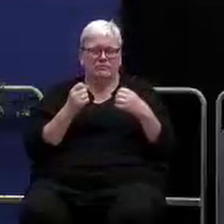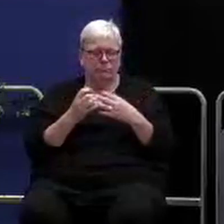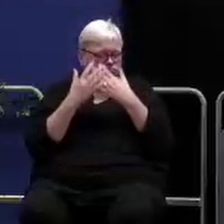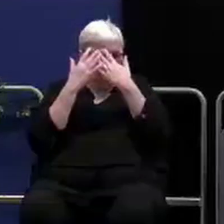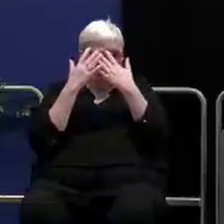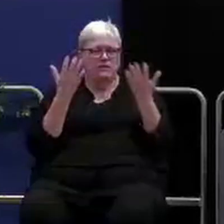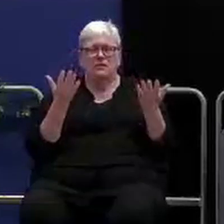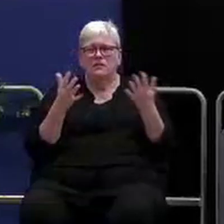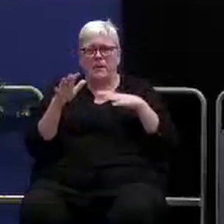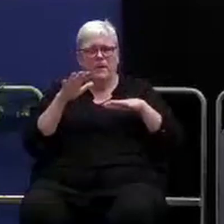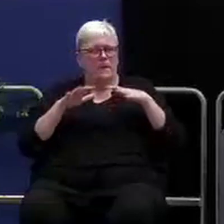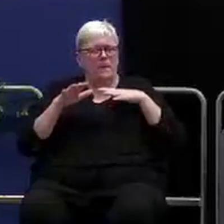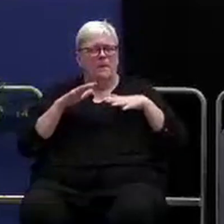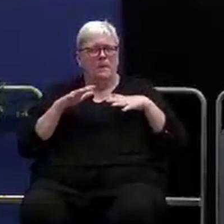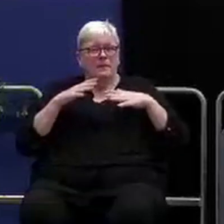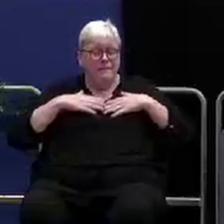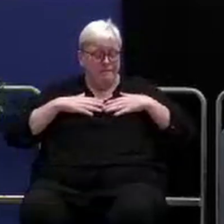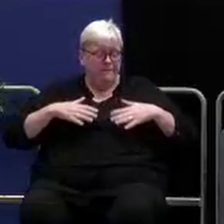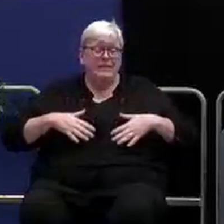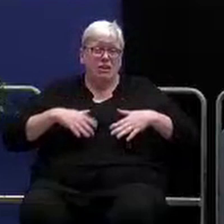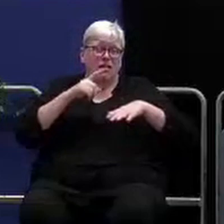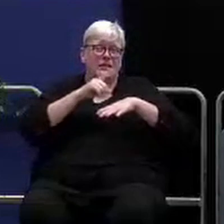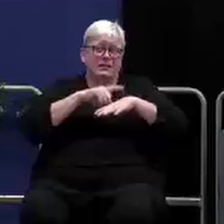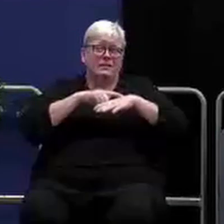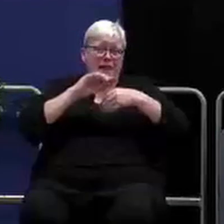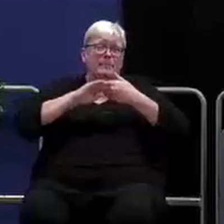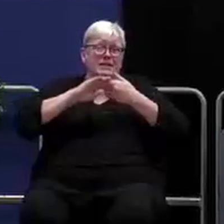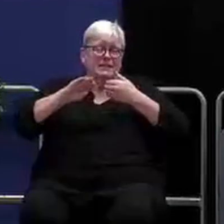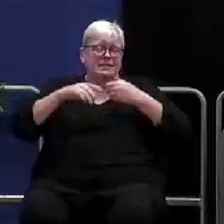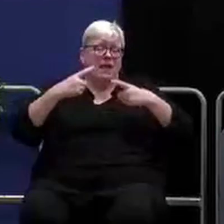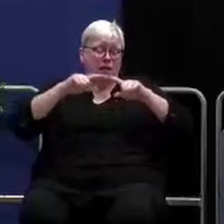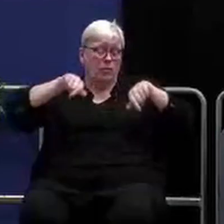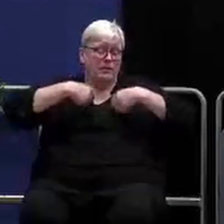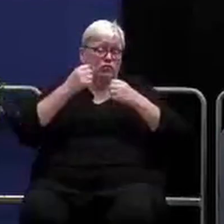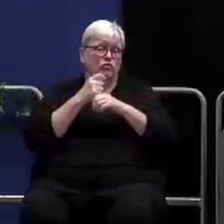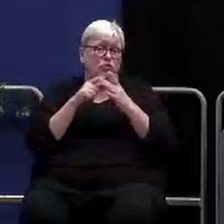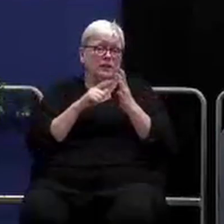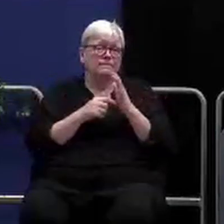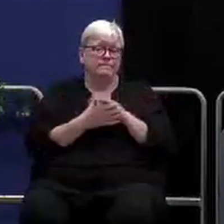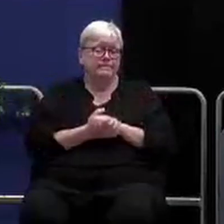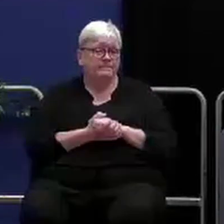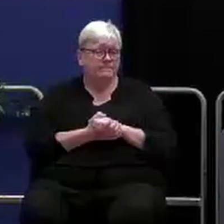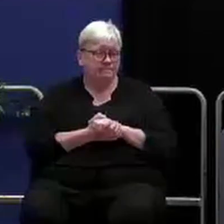So a physical and a time distance allowed me to do it.